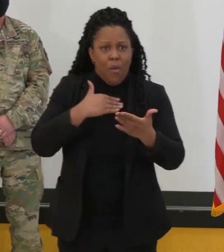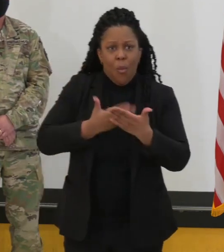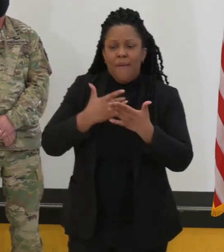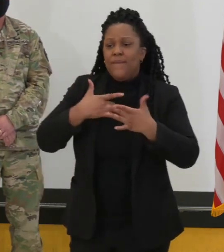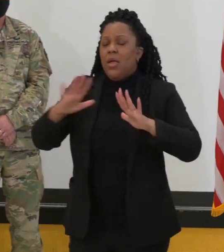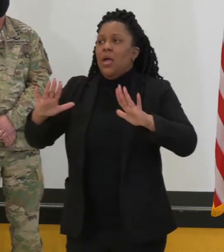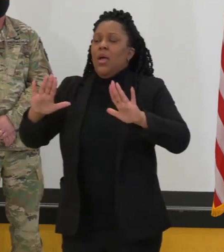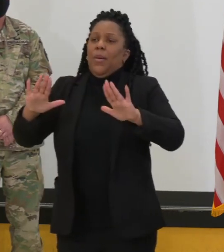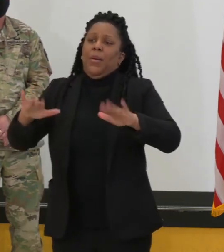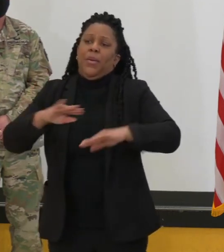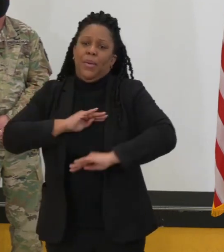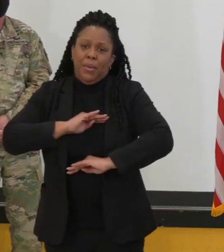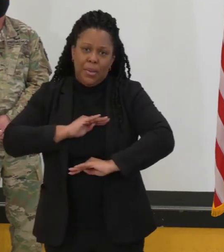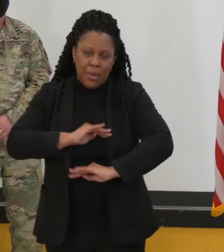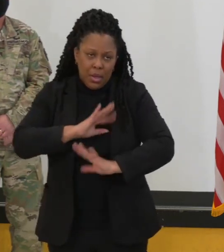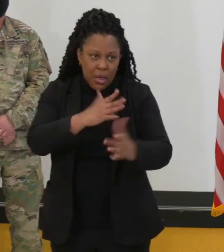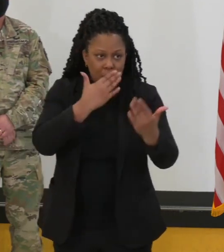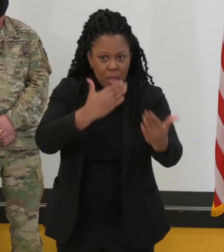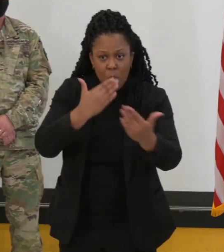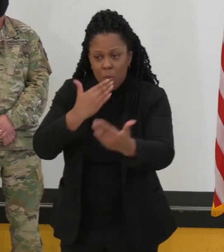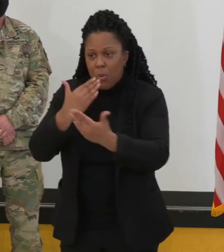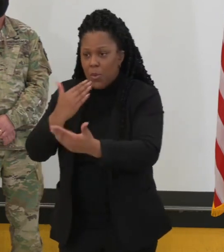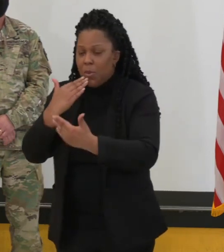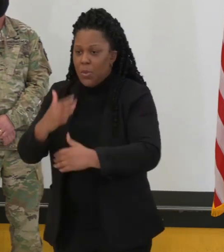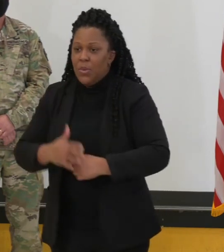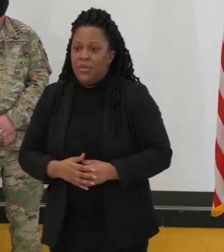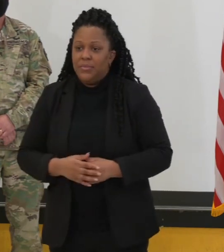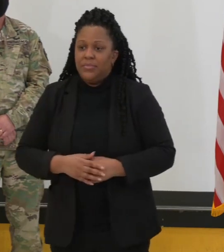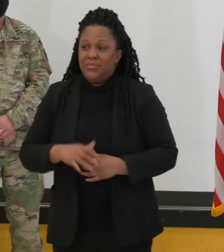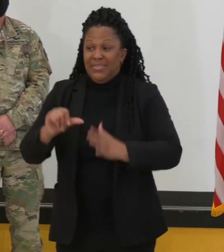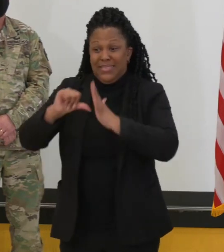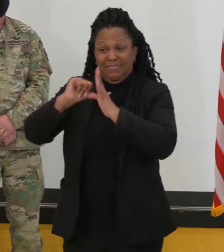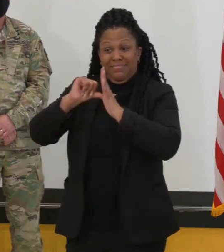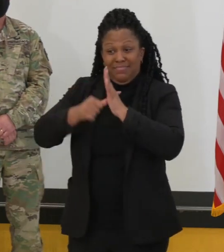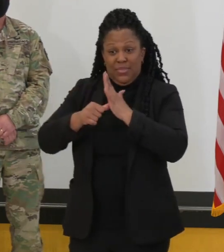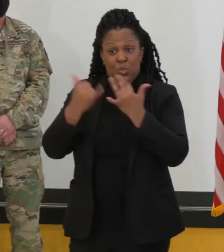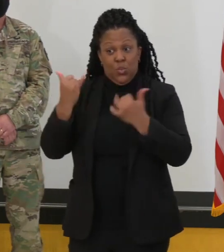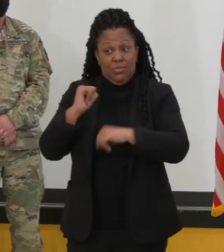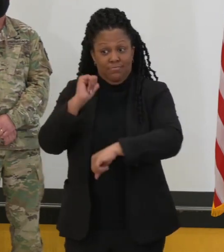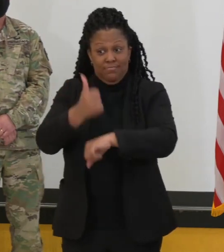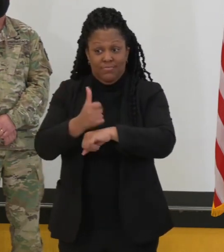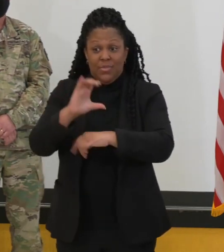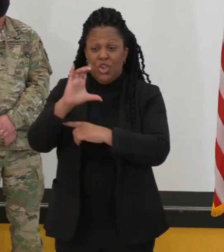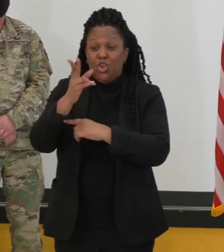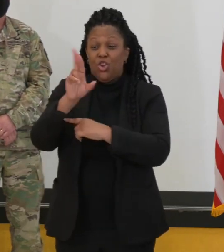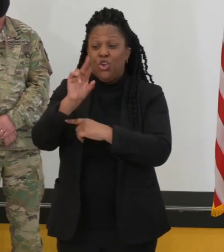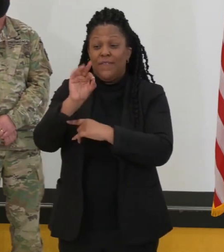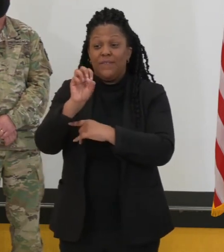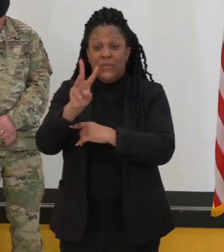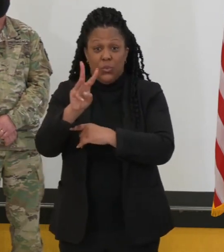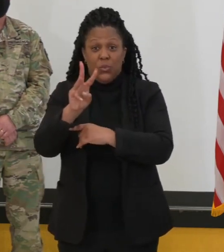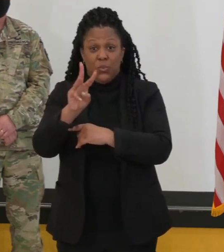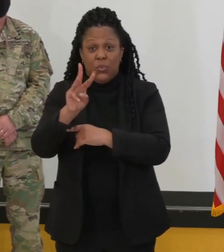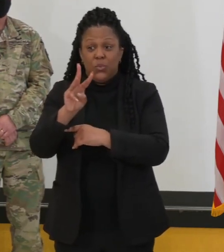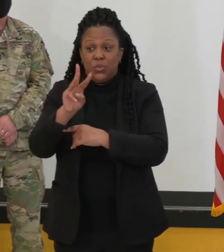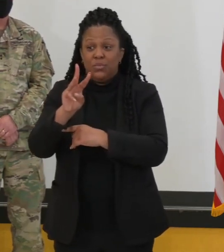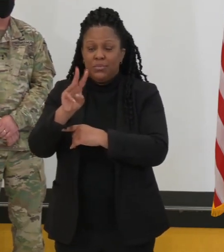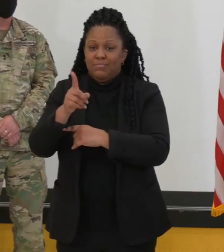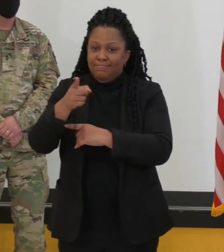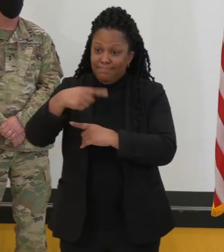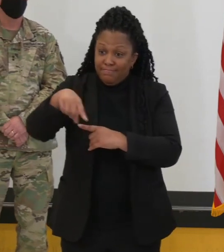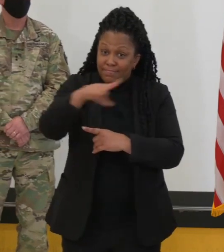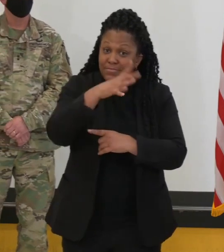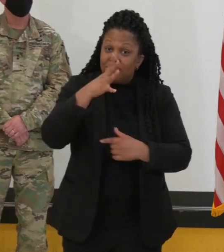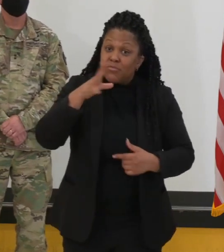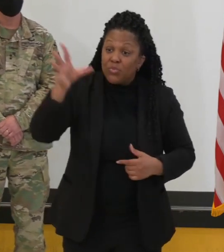to stress is, as we have this curfew in place, for the parents who are out there listening to me, and certainly for